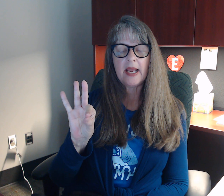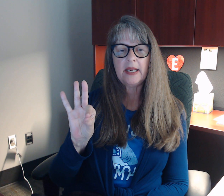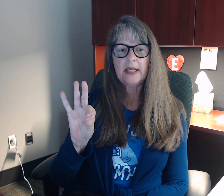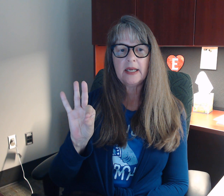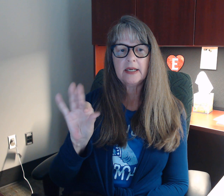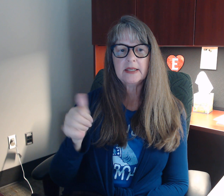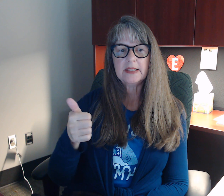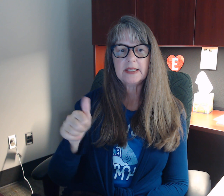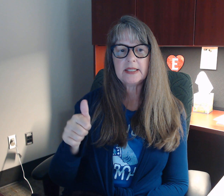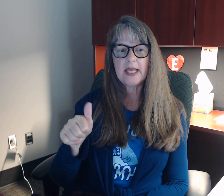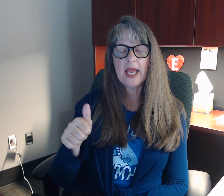9, 10,